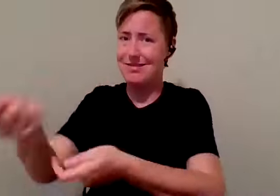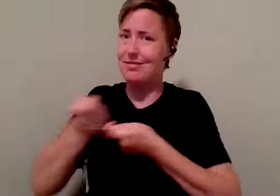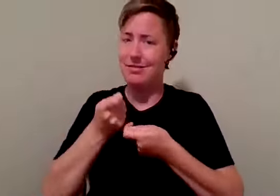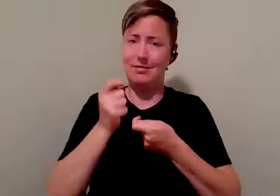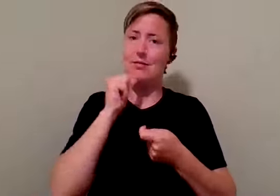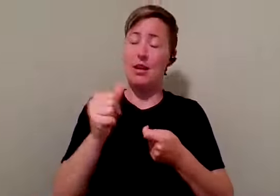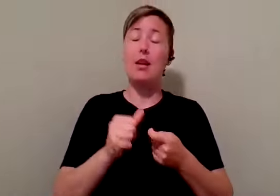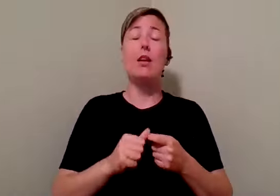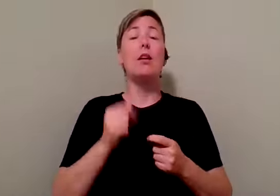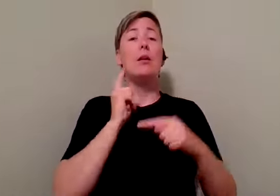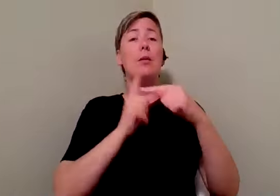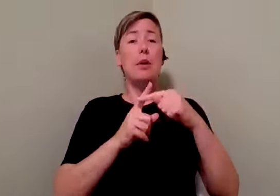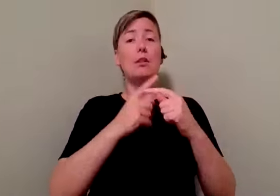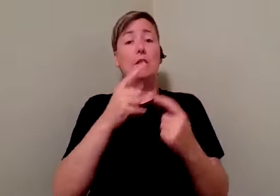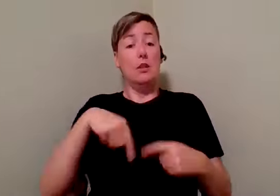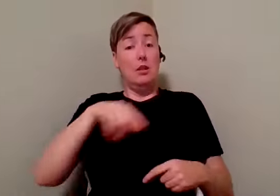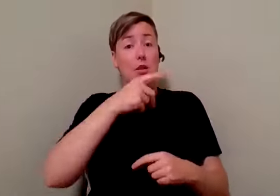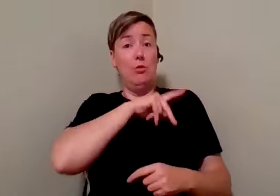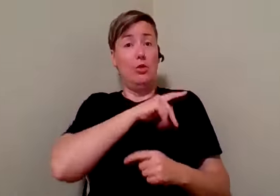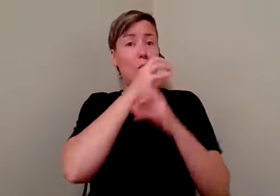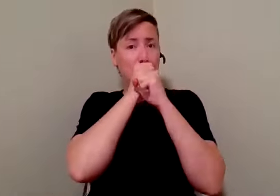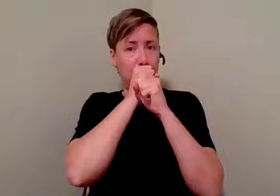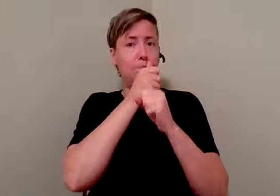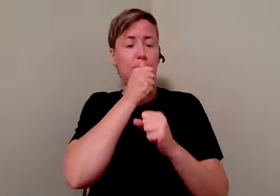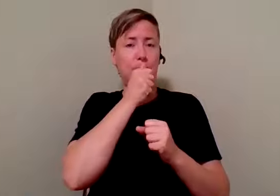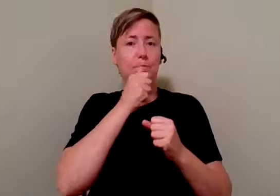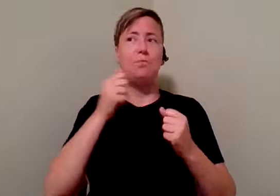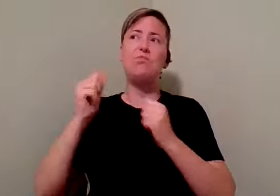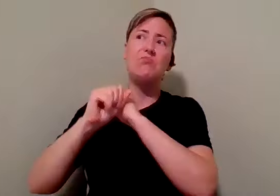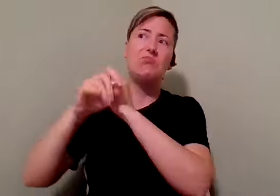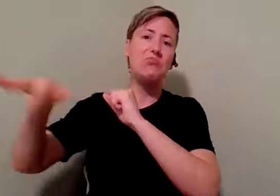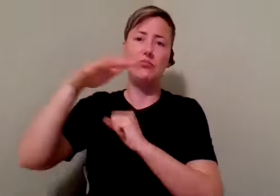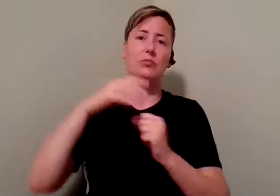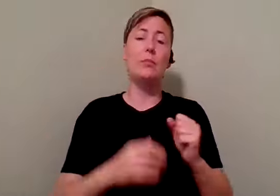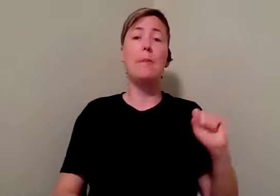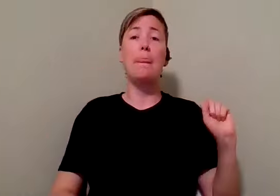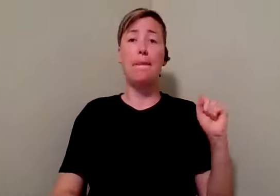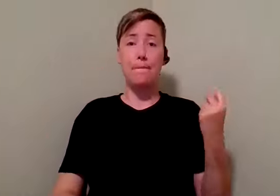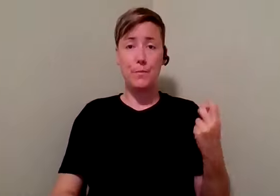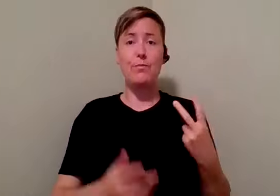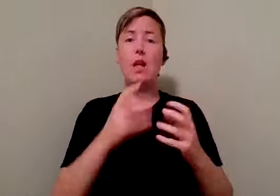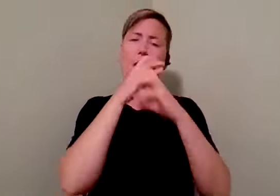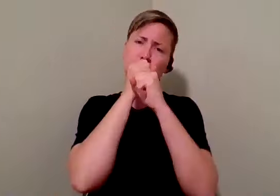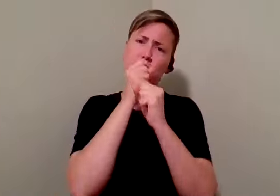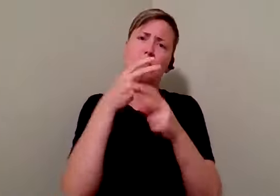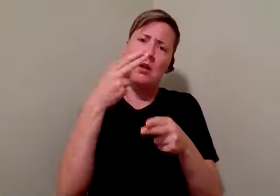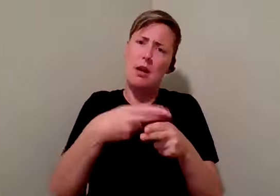level of press, radio, and films. 12, anonymity is the spiritual foundation of all of our traditions, ever reminding us to